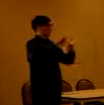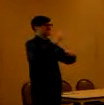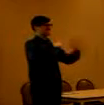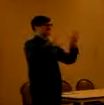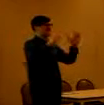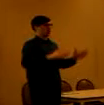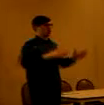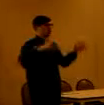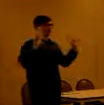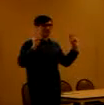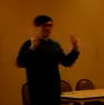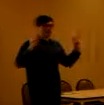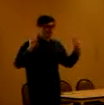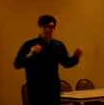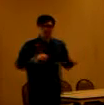they're hiring signers.